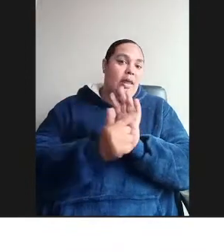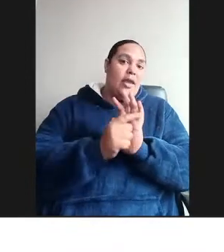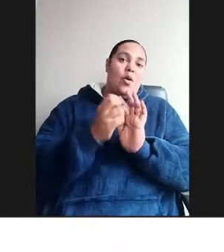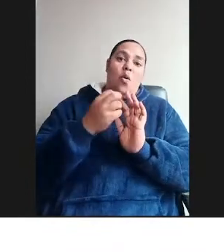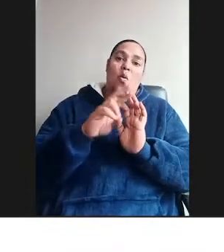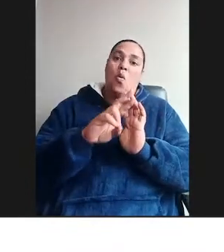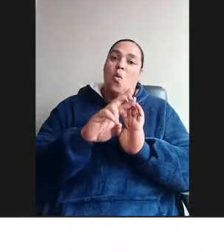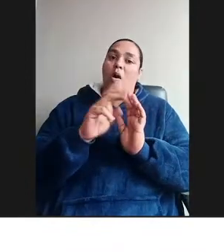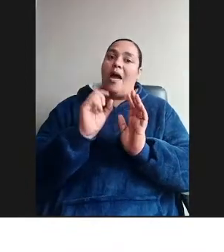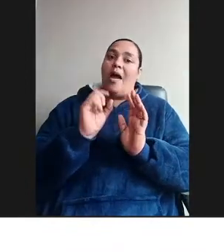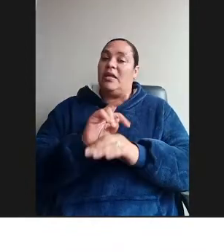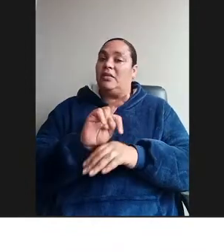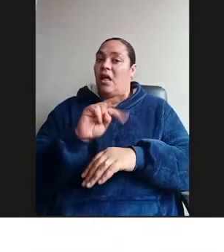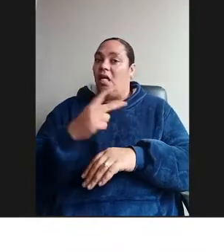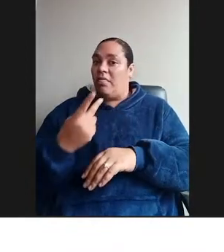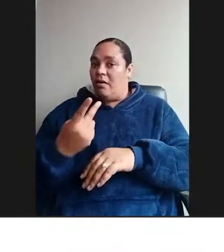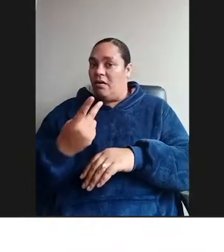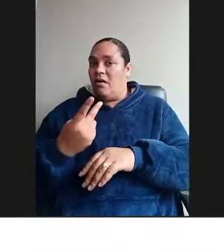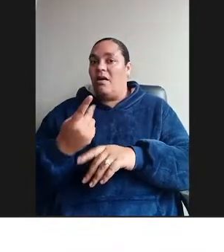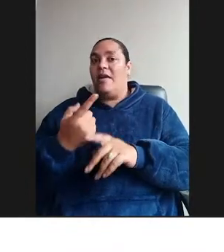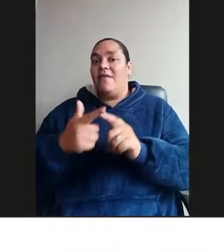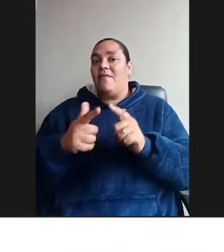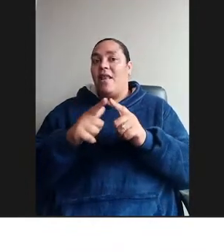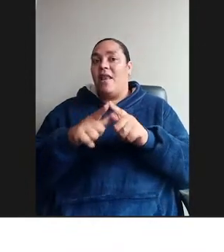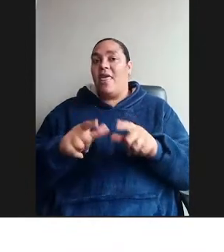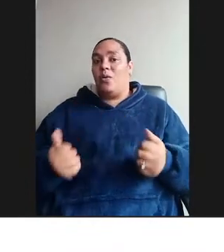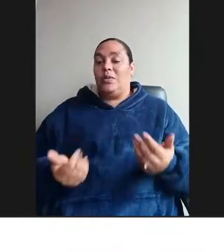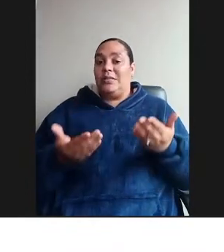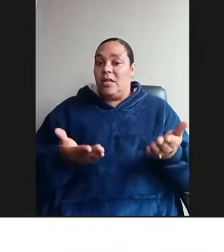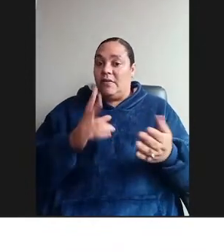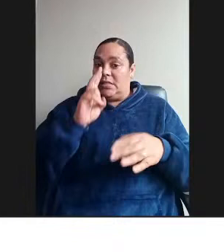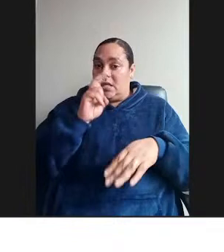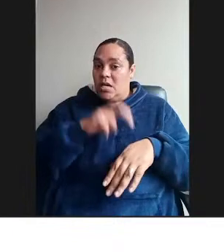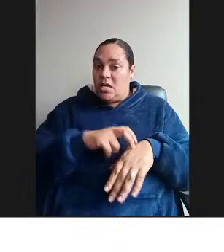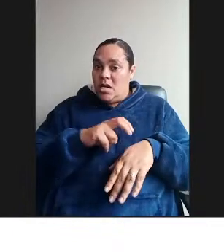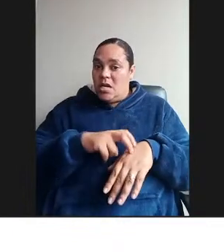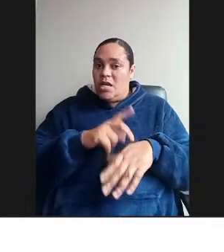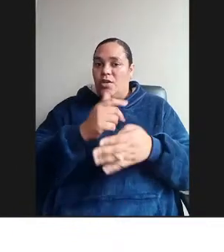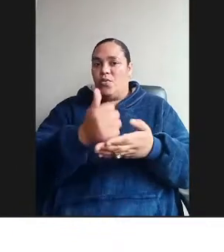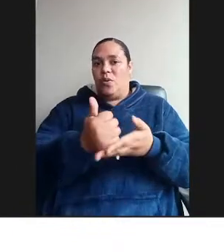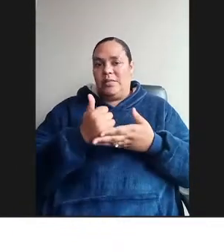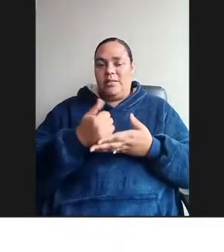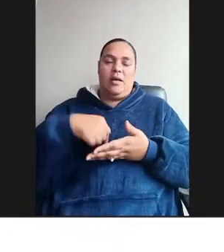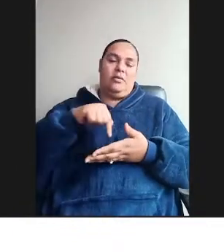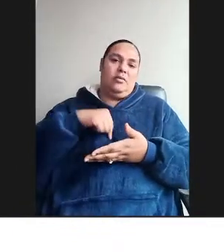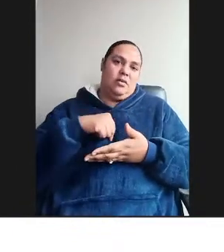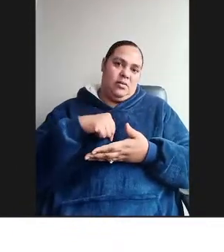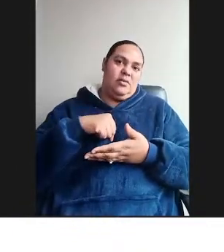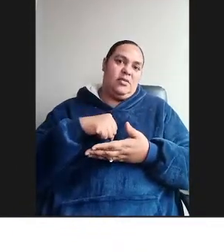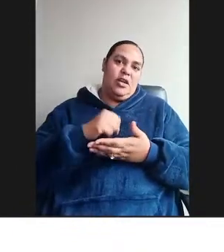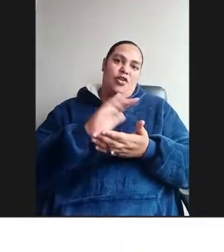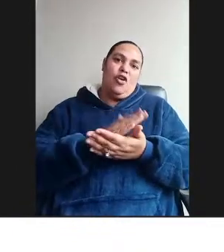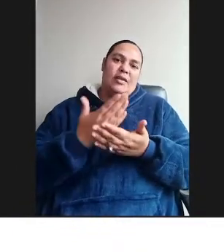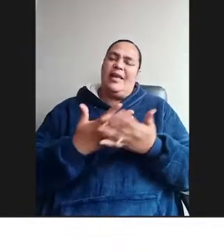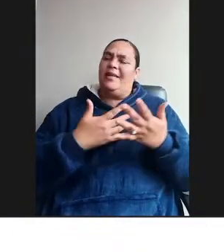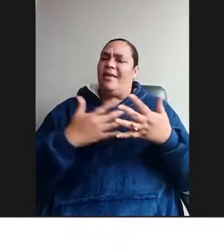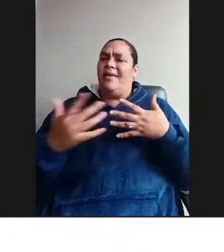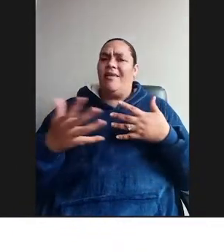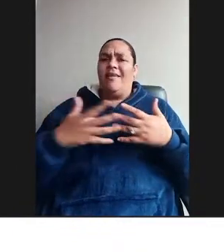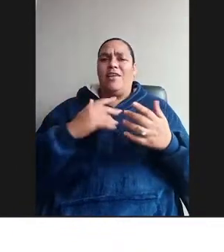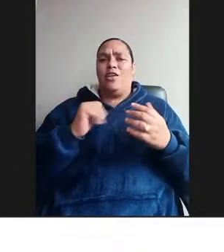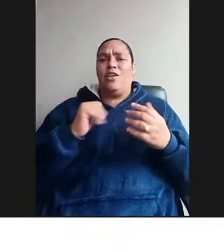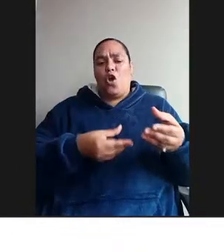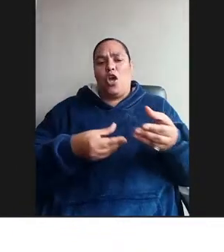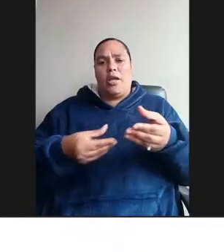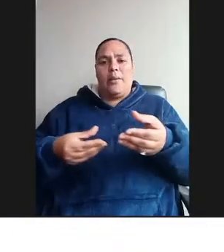and then if language services is required, to assist with translating any of the documentation and so